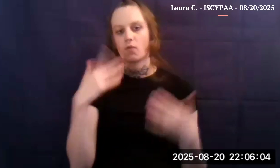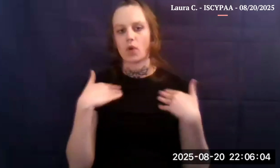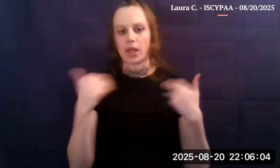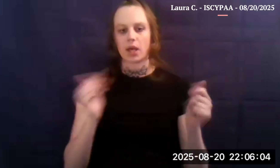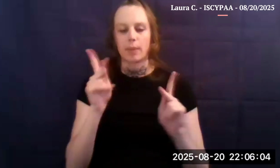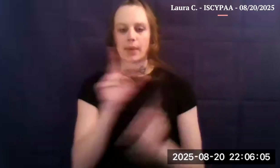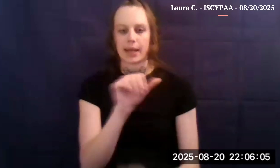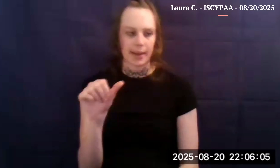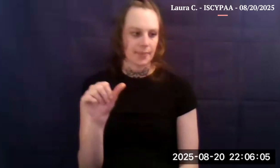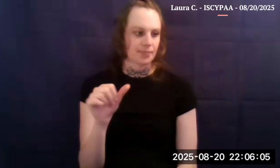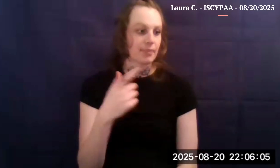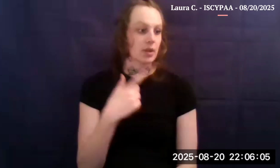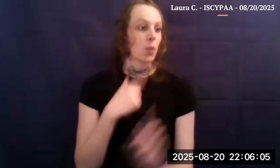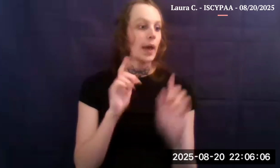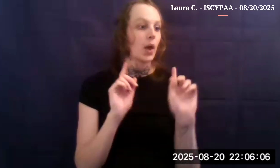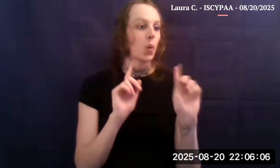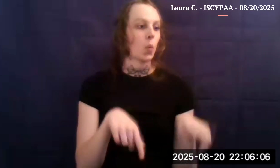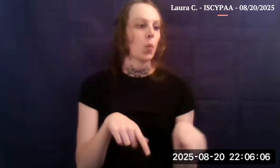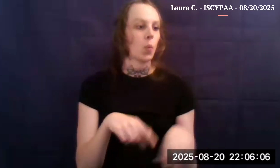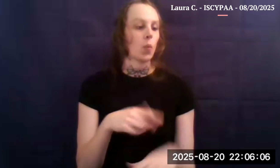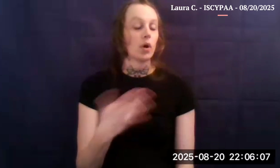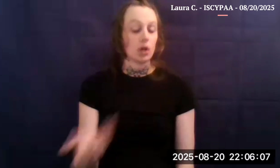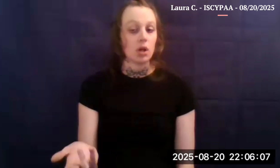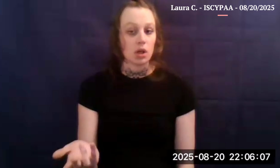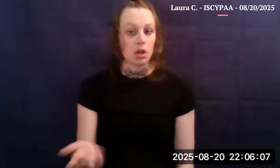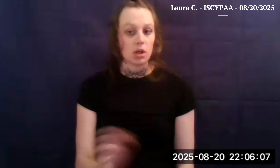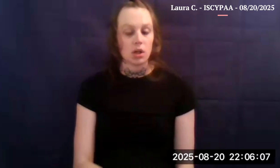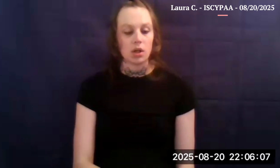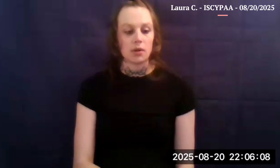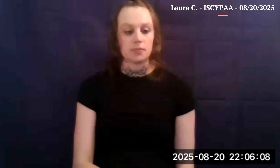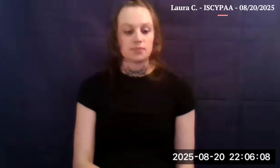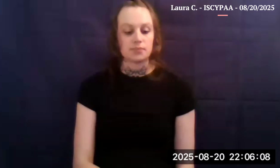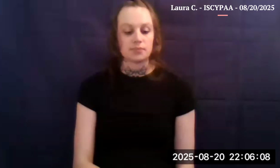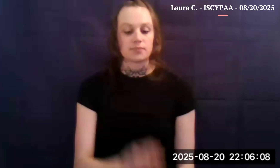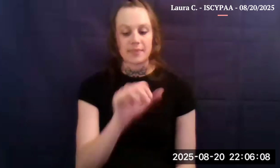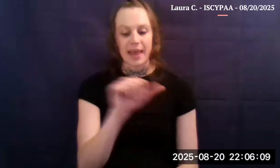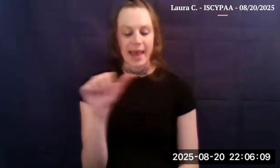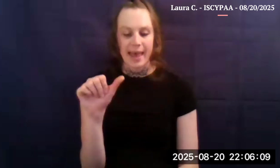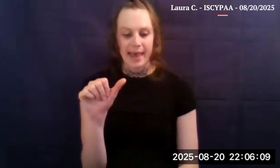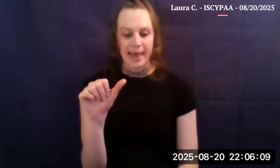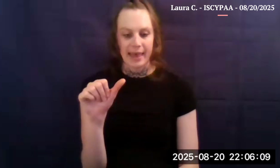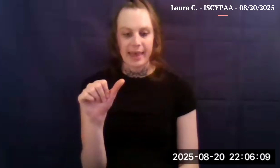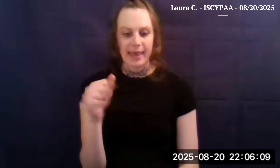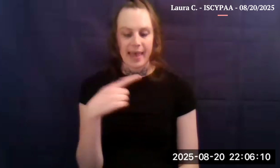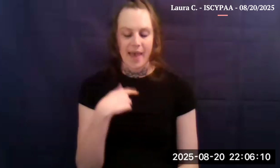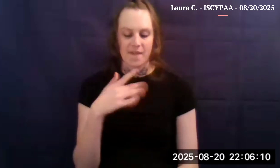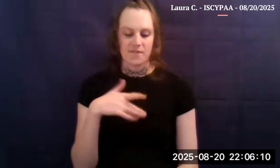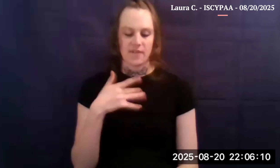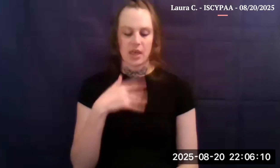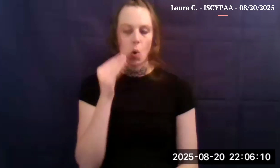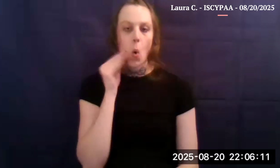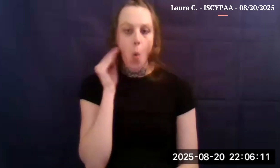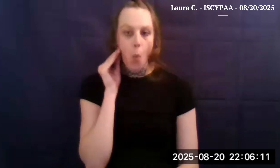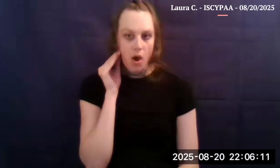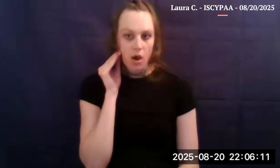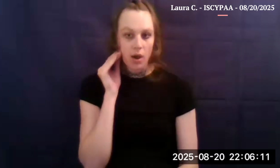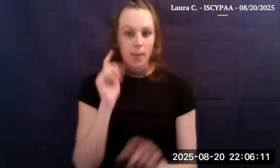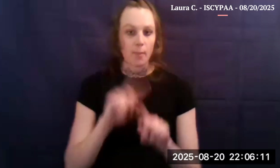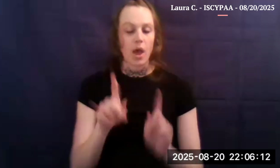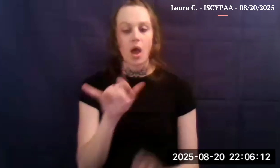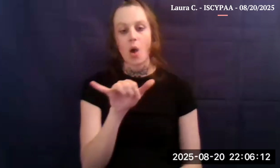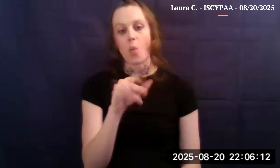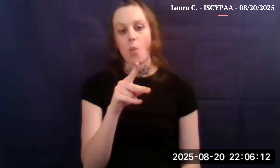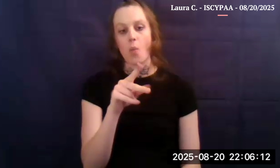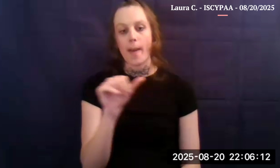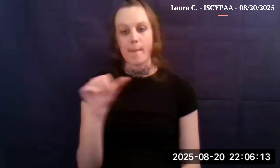I went there and like I'm telling you, dude, like, okay, so AA, I felt at home, but like